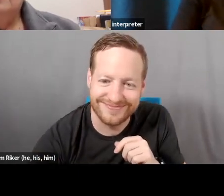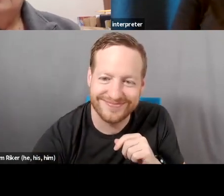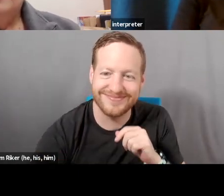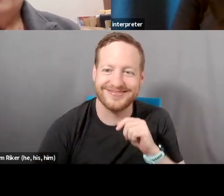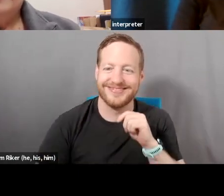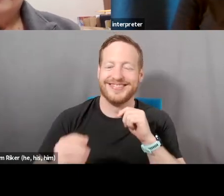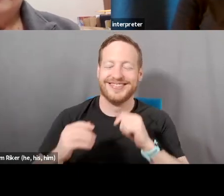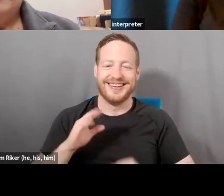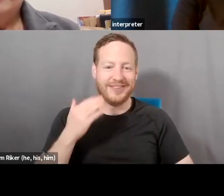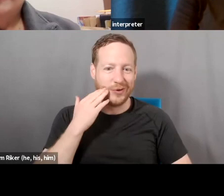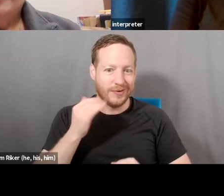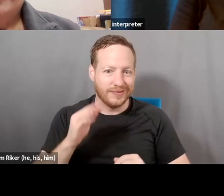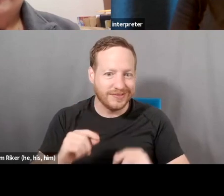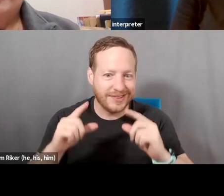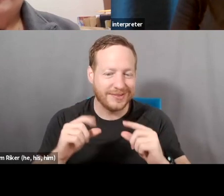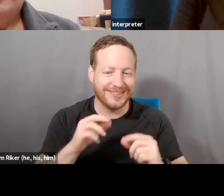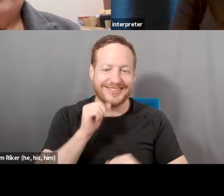Tim says, okay, I'll talk.